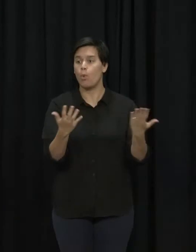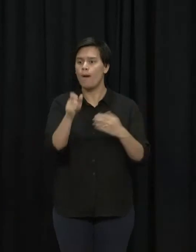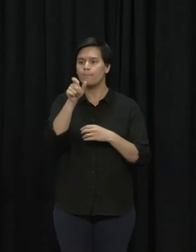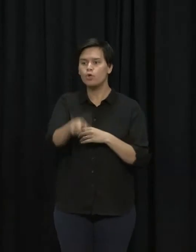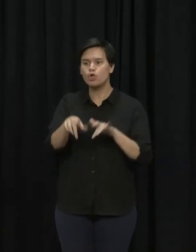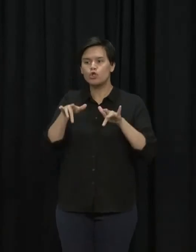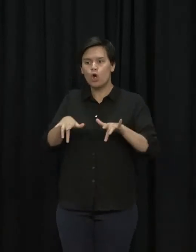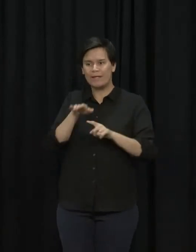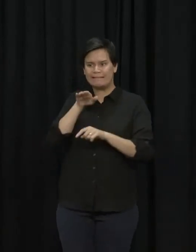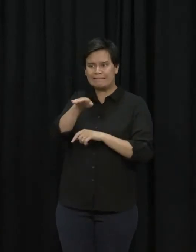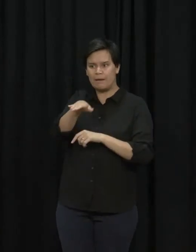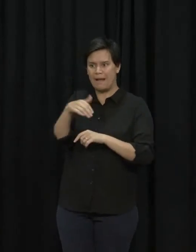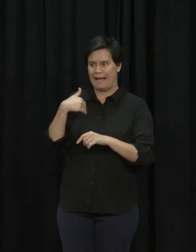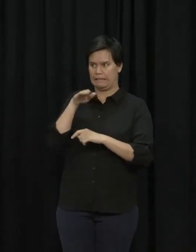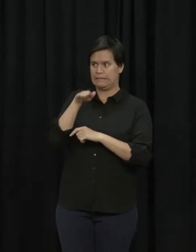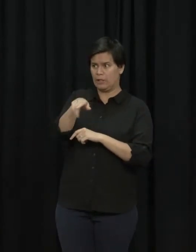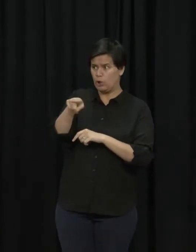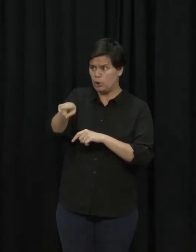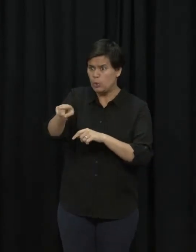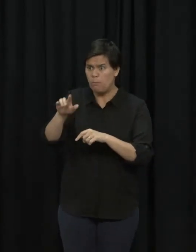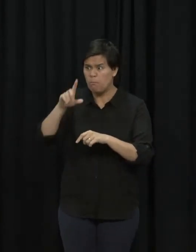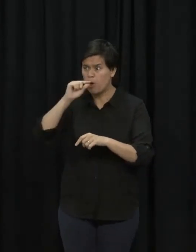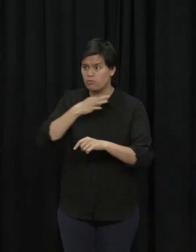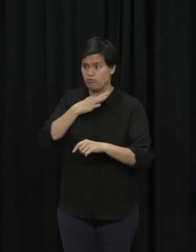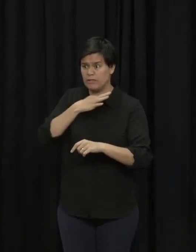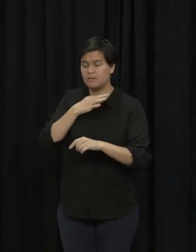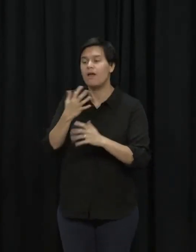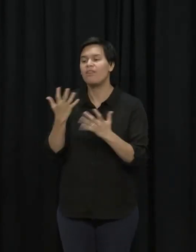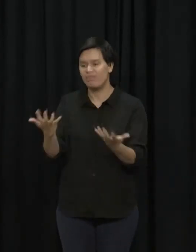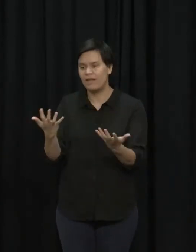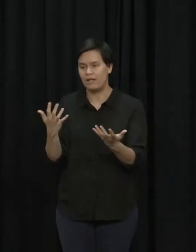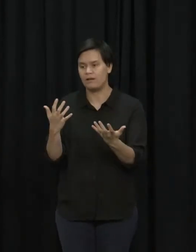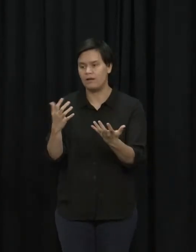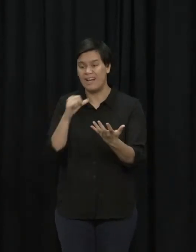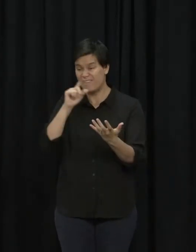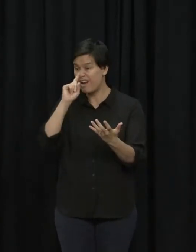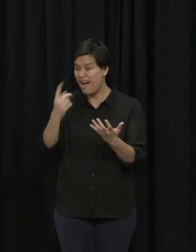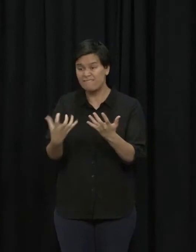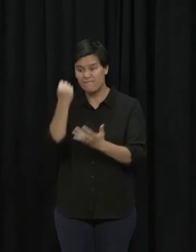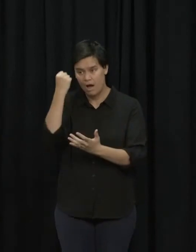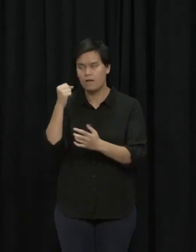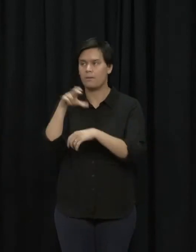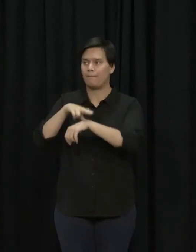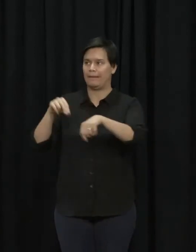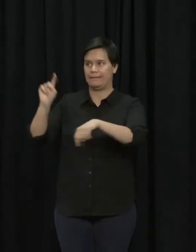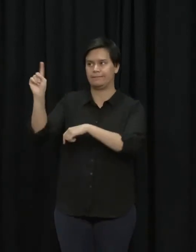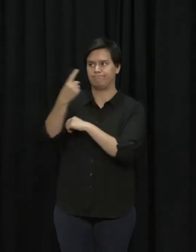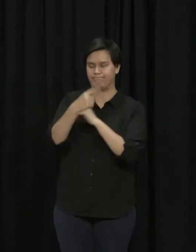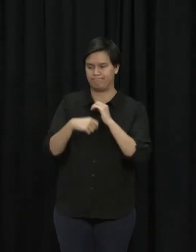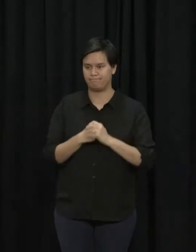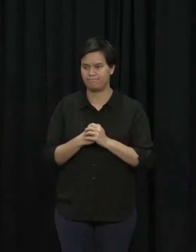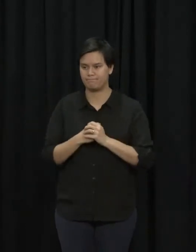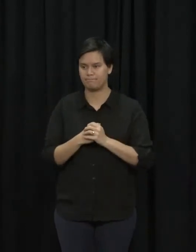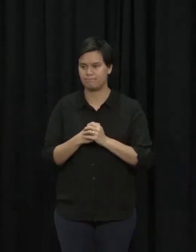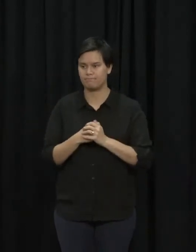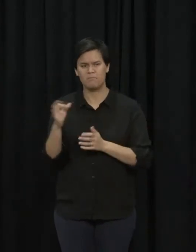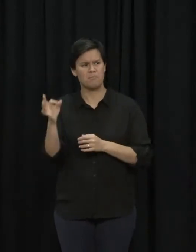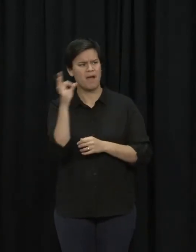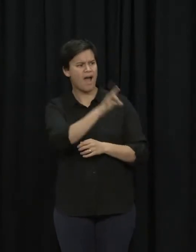we don't hesitate to involve and call on the police. Outside of when they're in a managed situation, like Case M, for